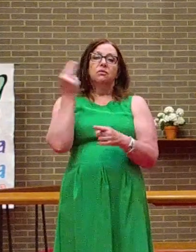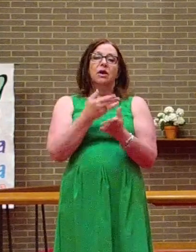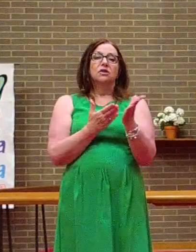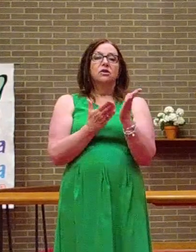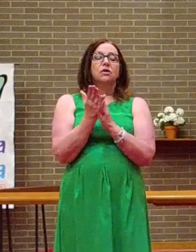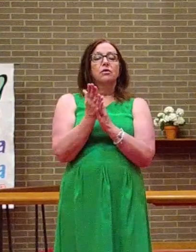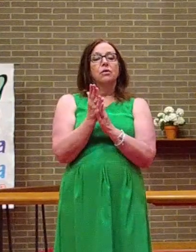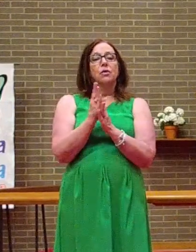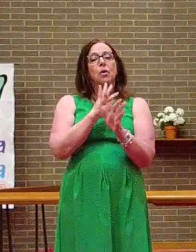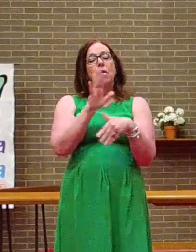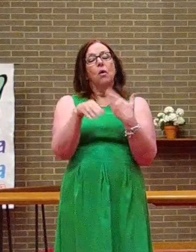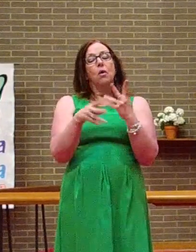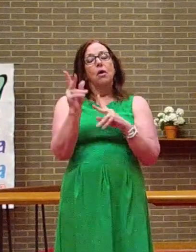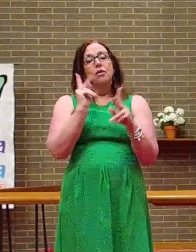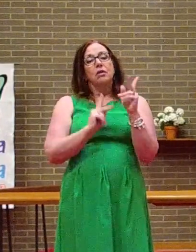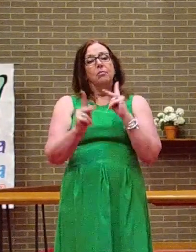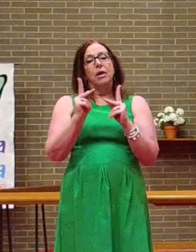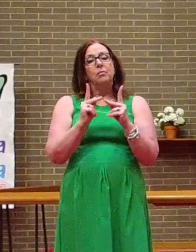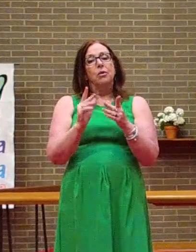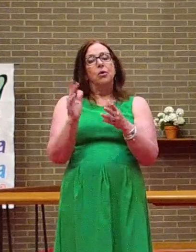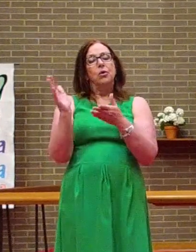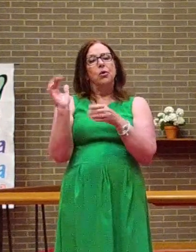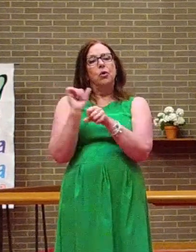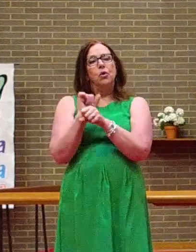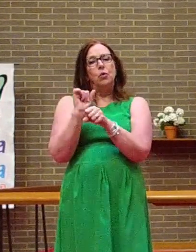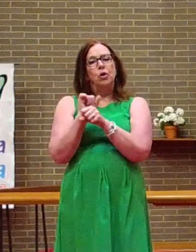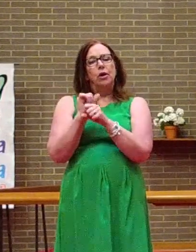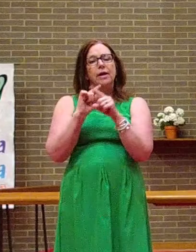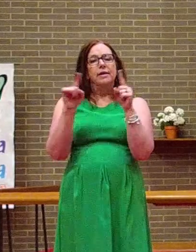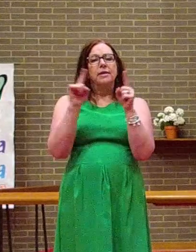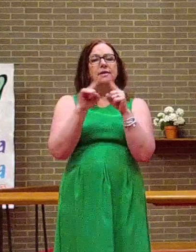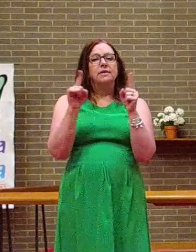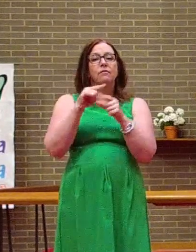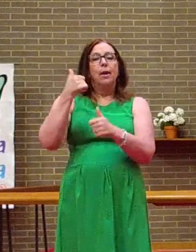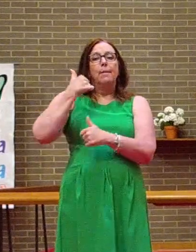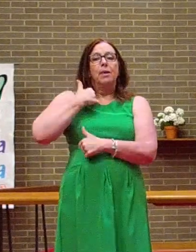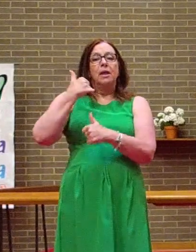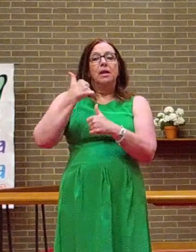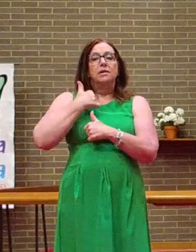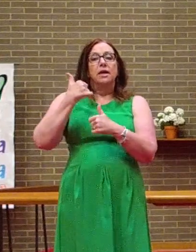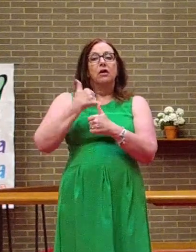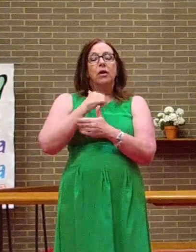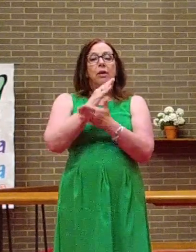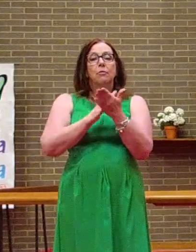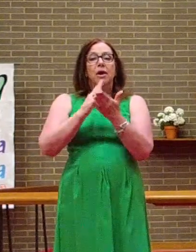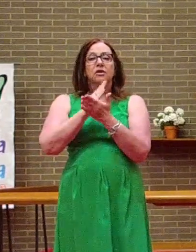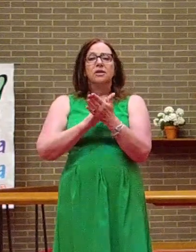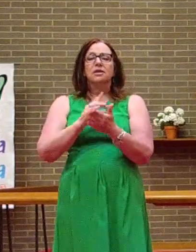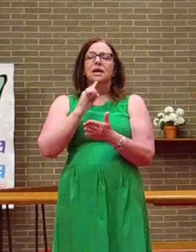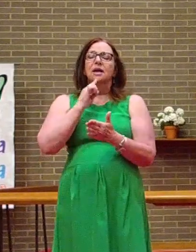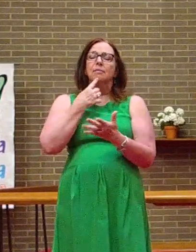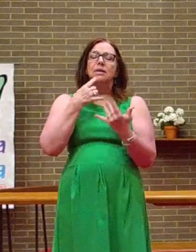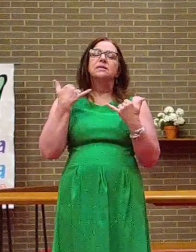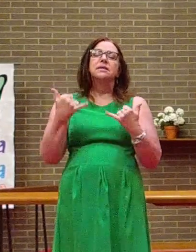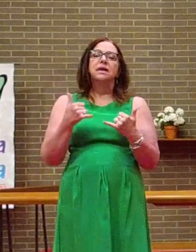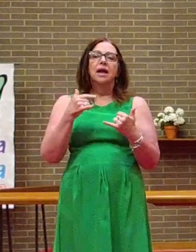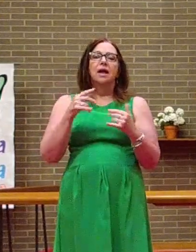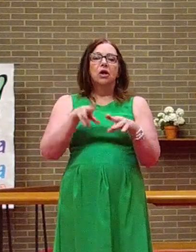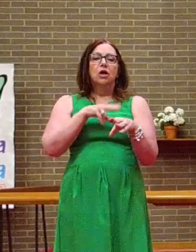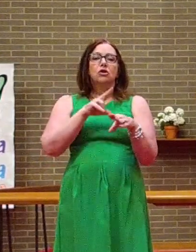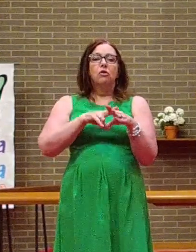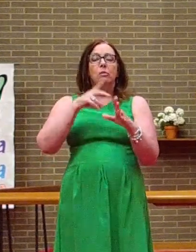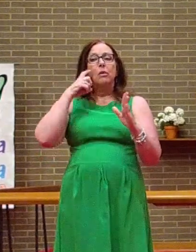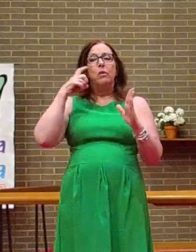those who serve in the many different military branches. I do miss today, as we would normally recognize